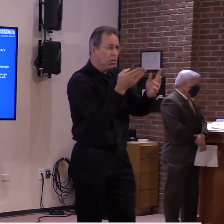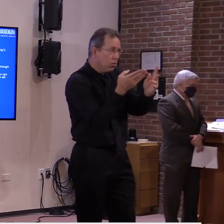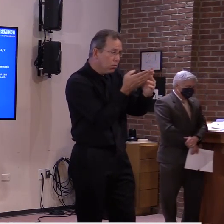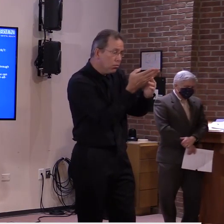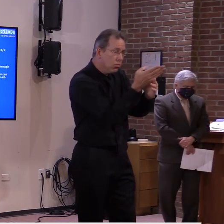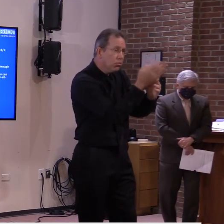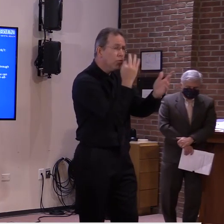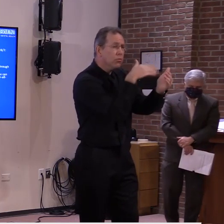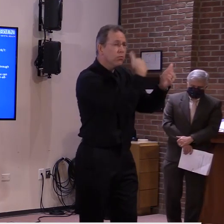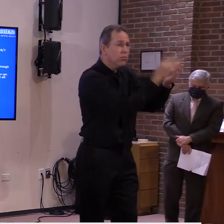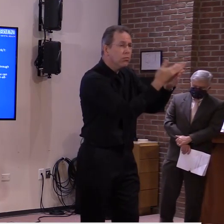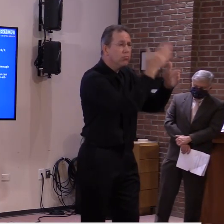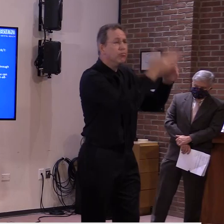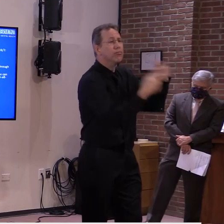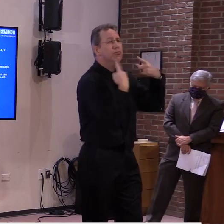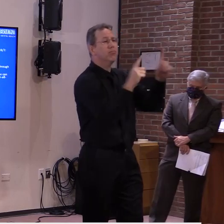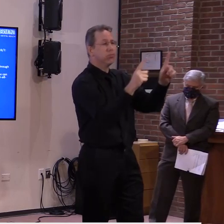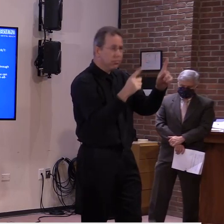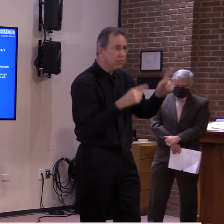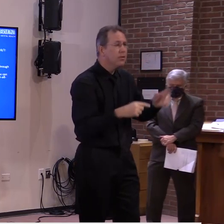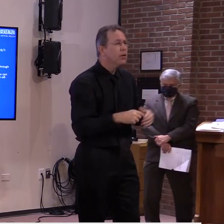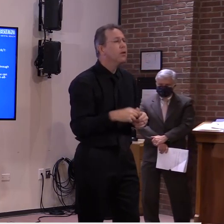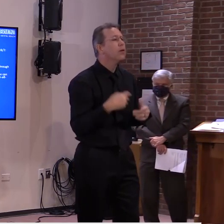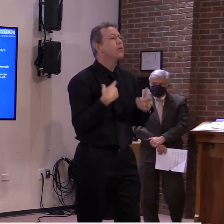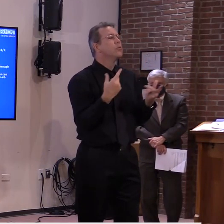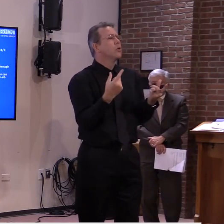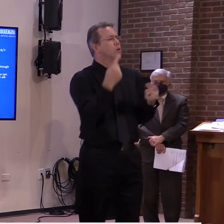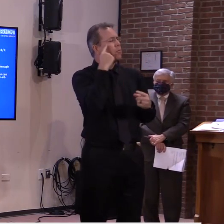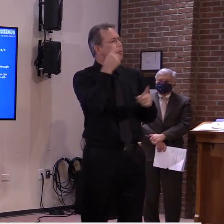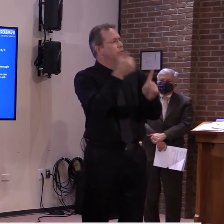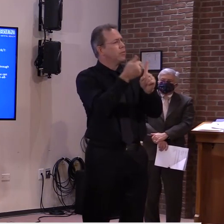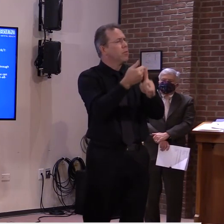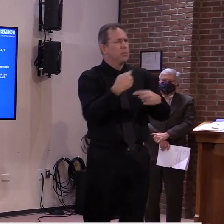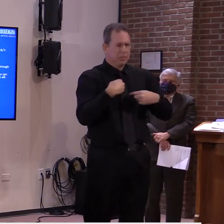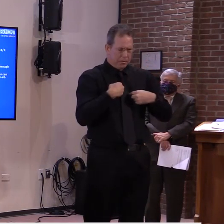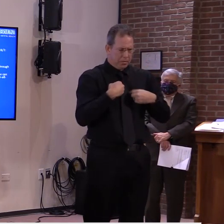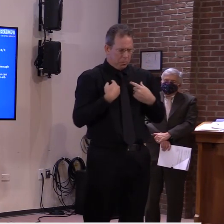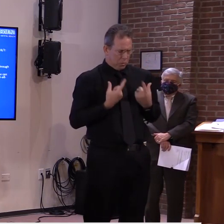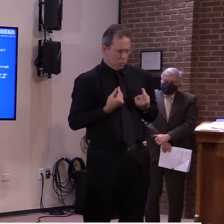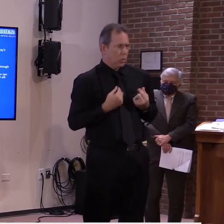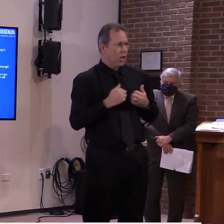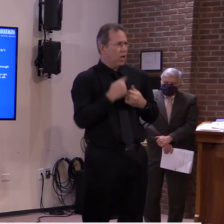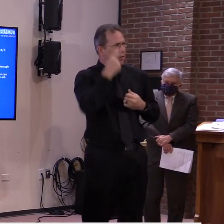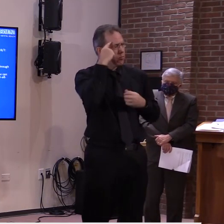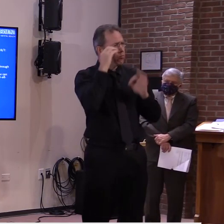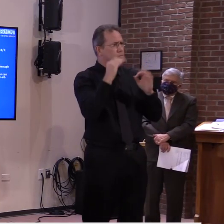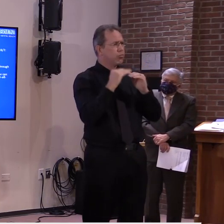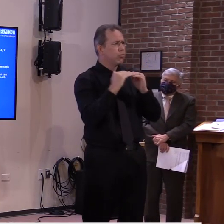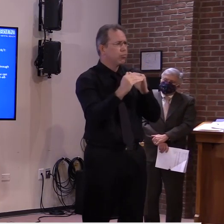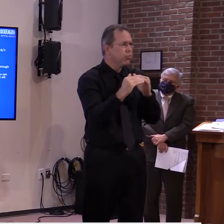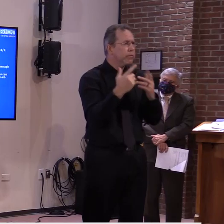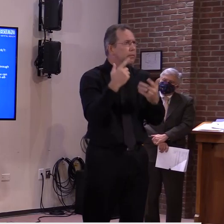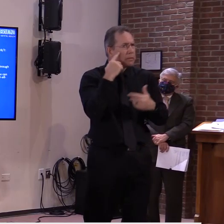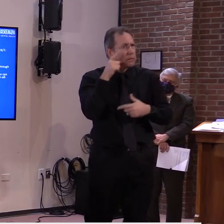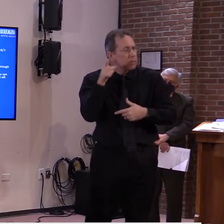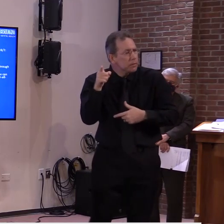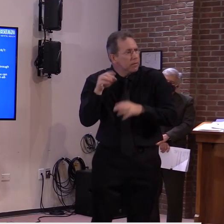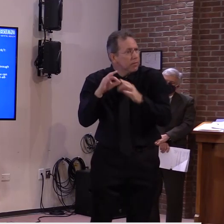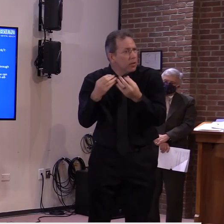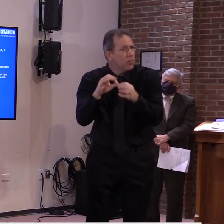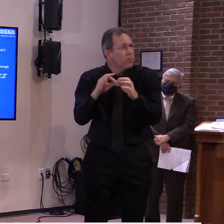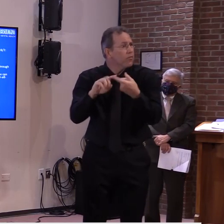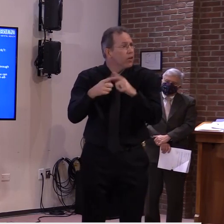doing to take care of my own mental health and wellness? How can I support my family, friends, and neighbors? And what will people say in the